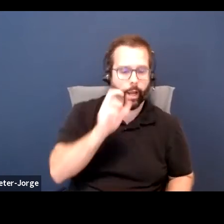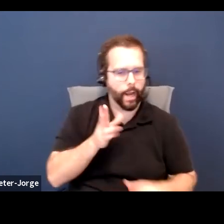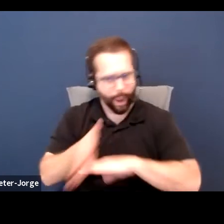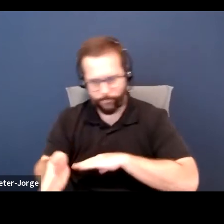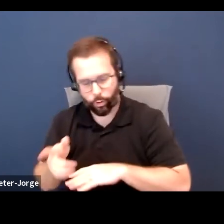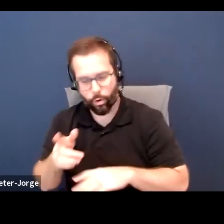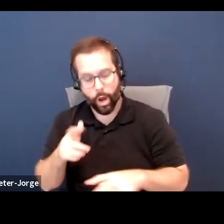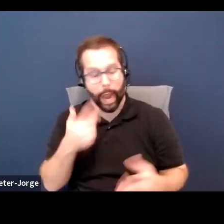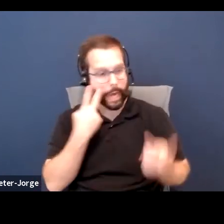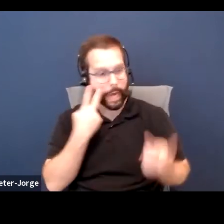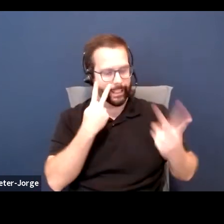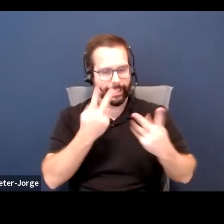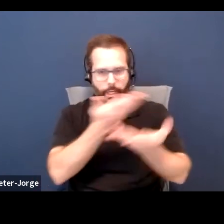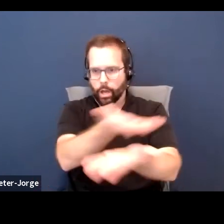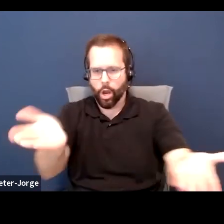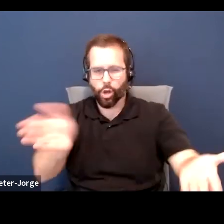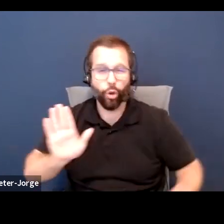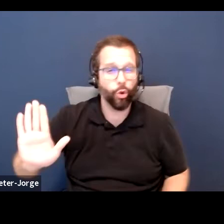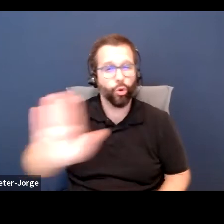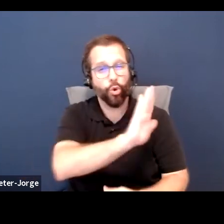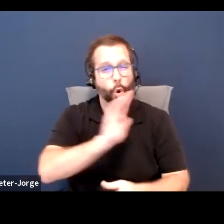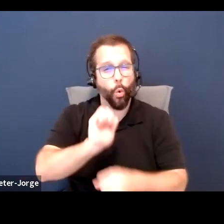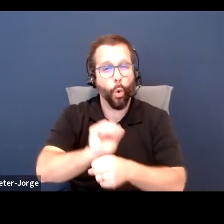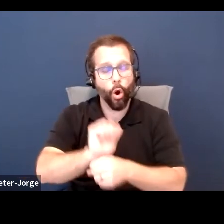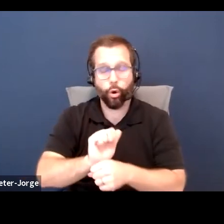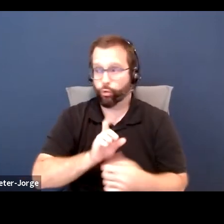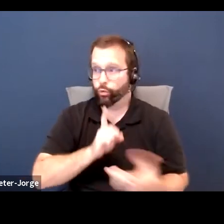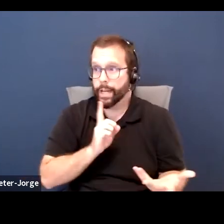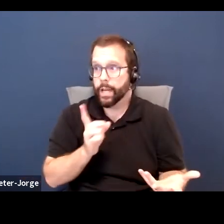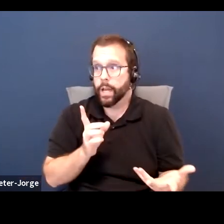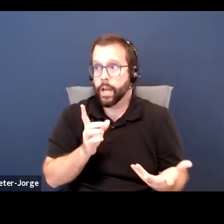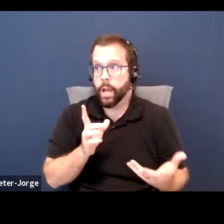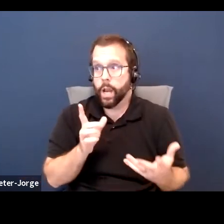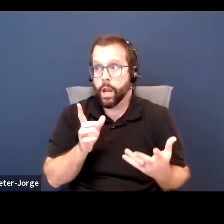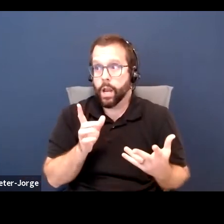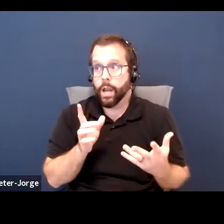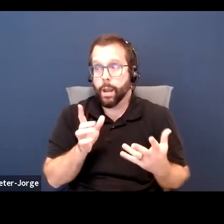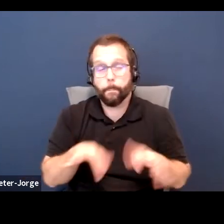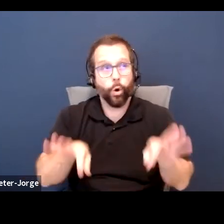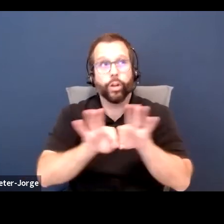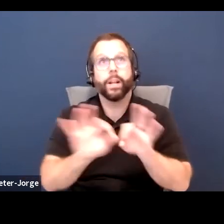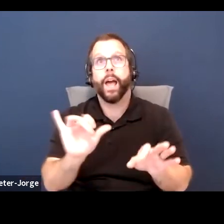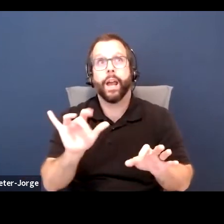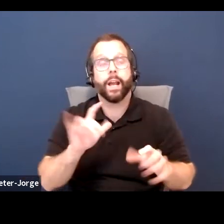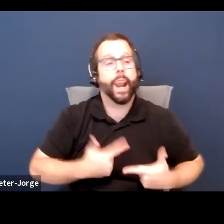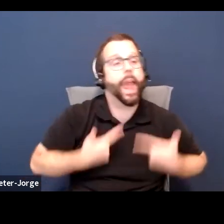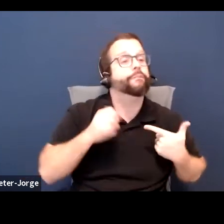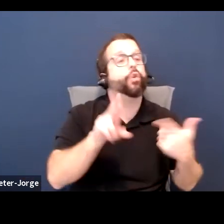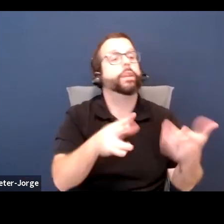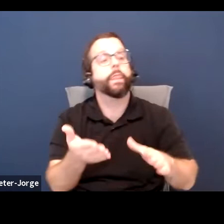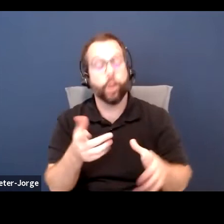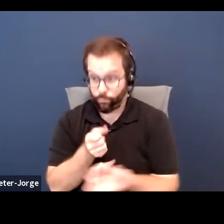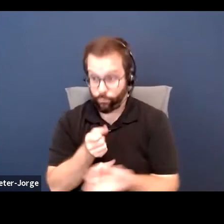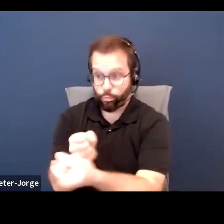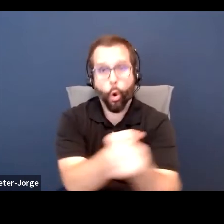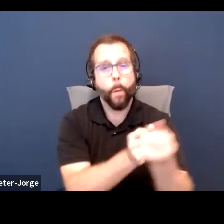work has literally been a matter of life and death. You have supported people living in all across